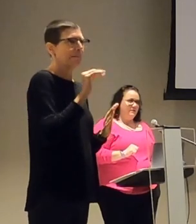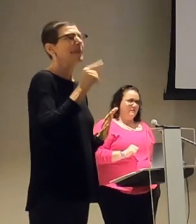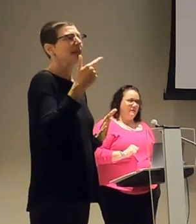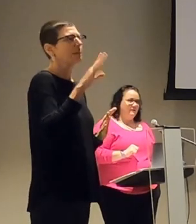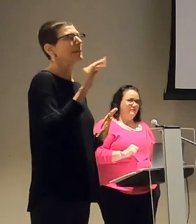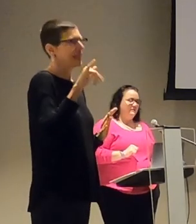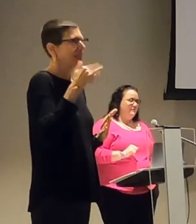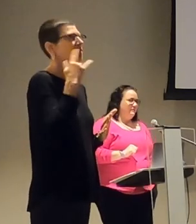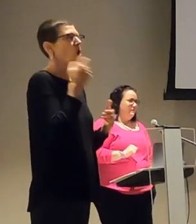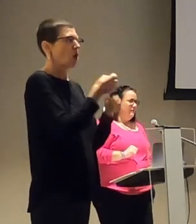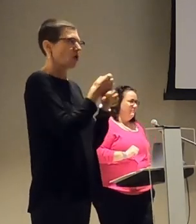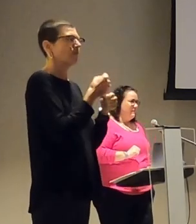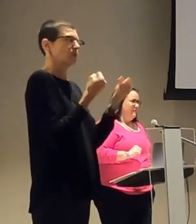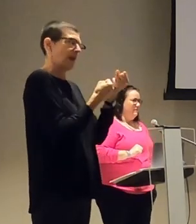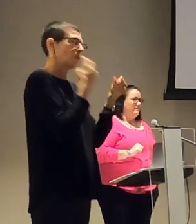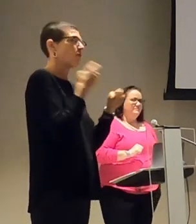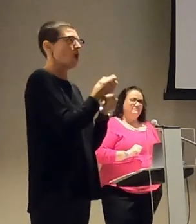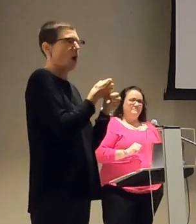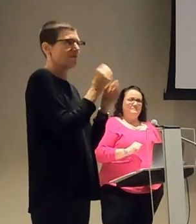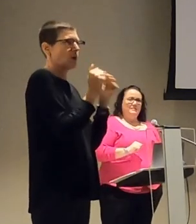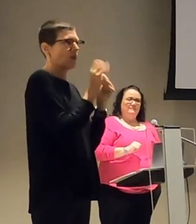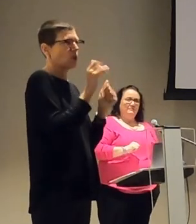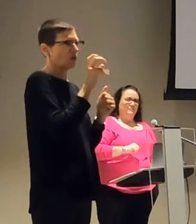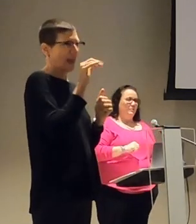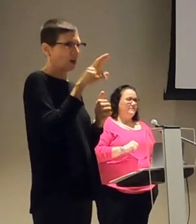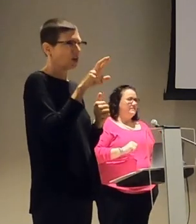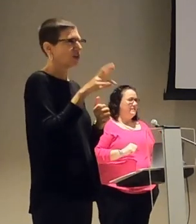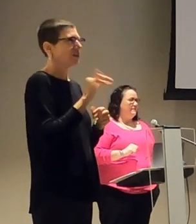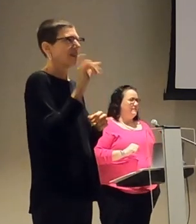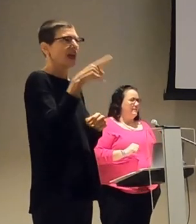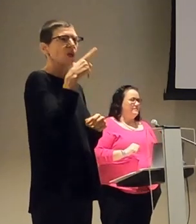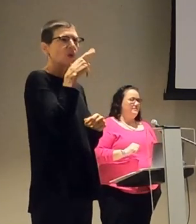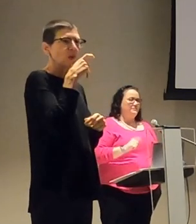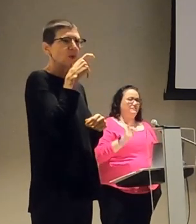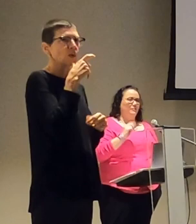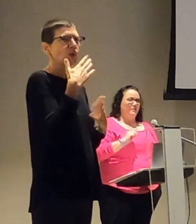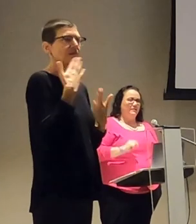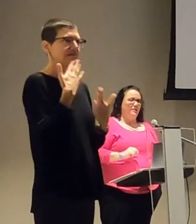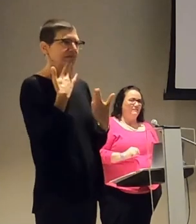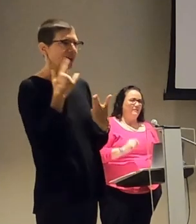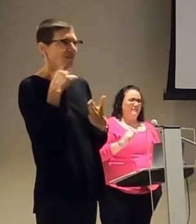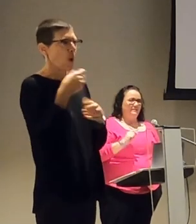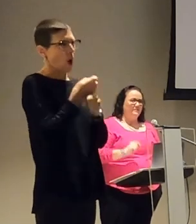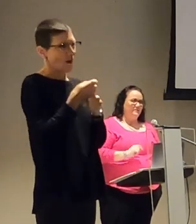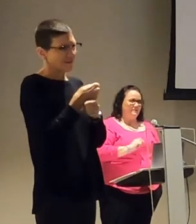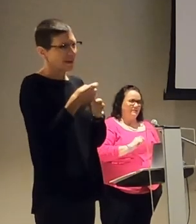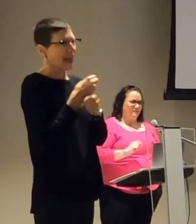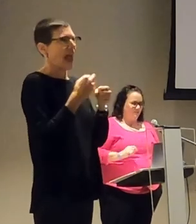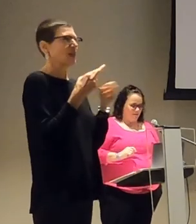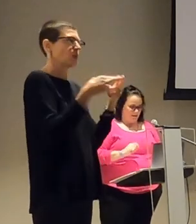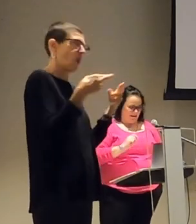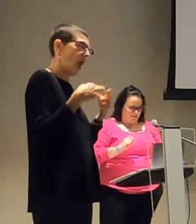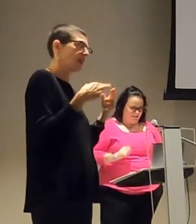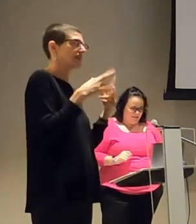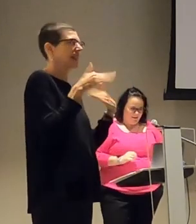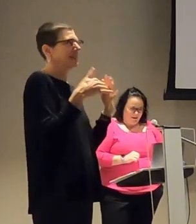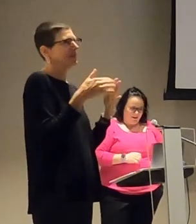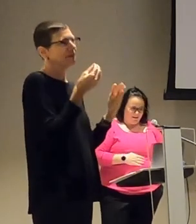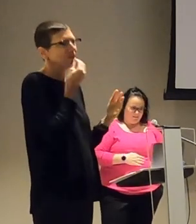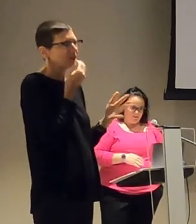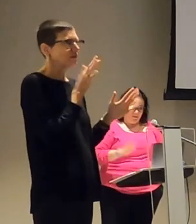Coffee with the Curator. They are the ones to give thanks to for the coffee and the donuts and all of the